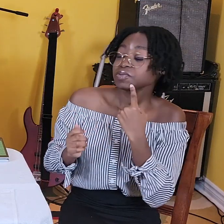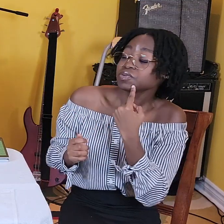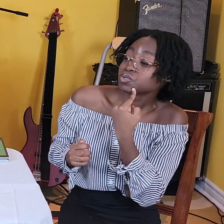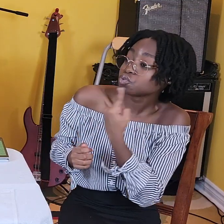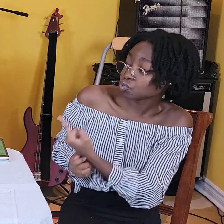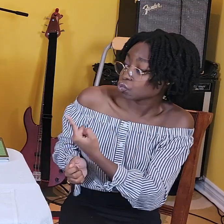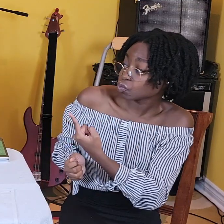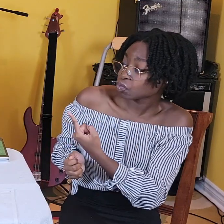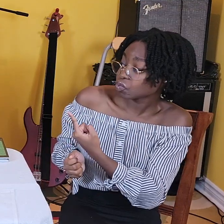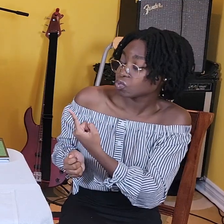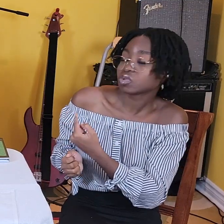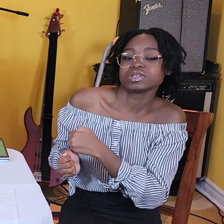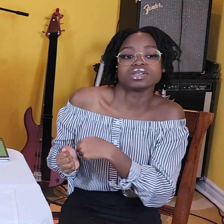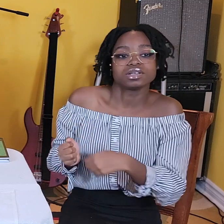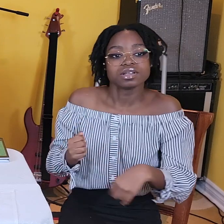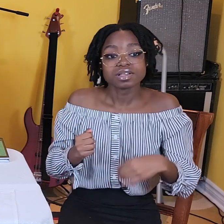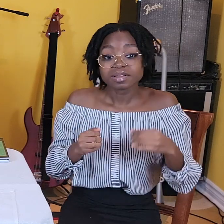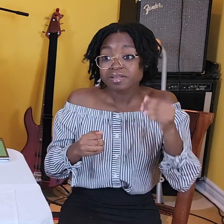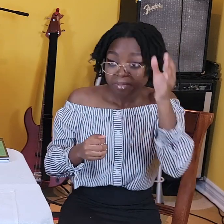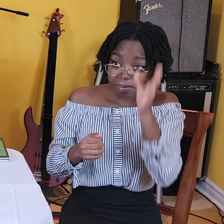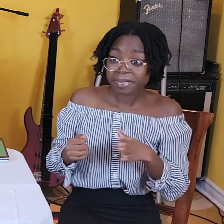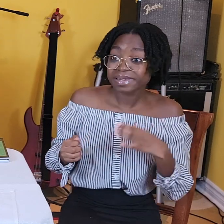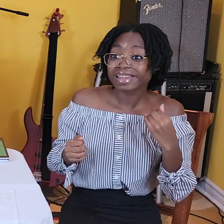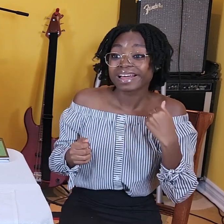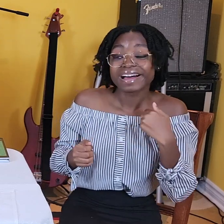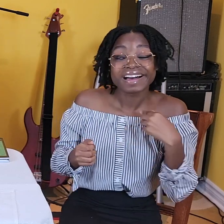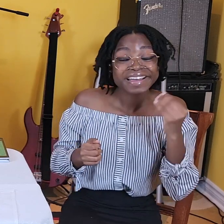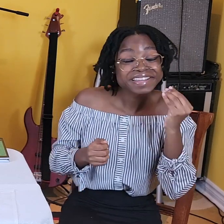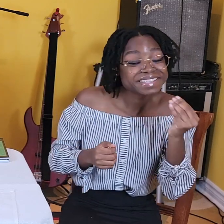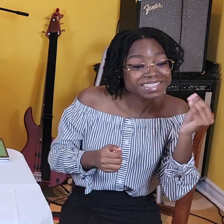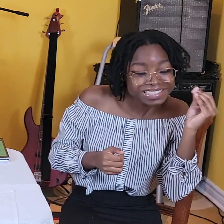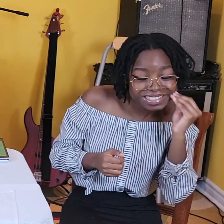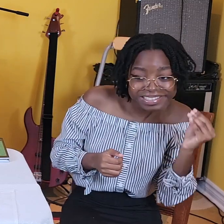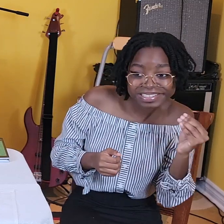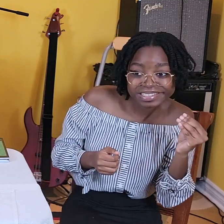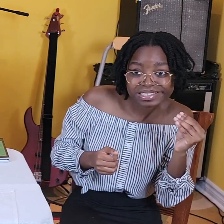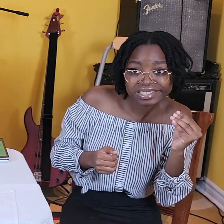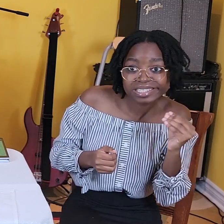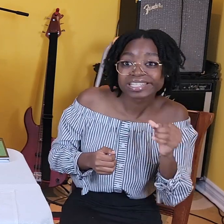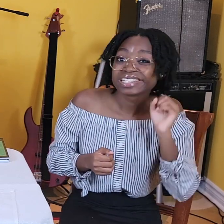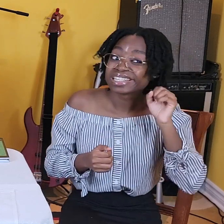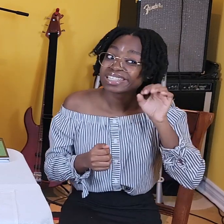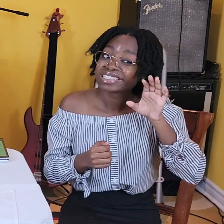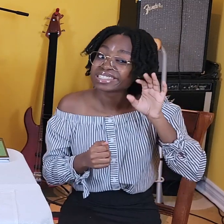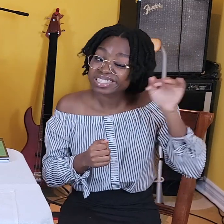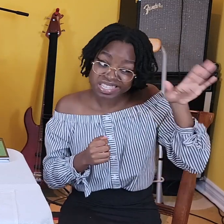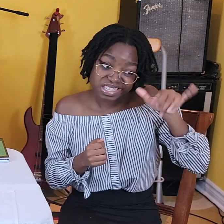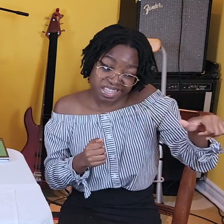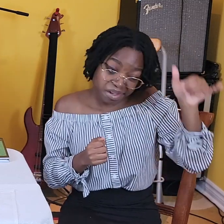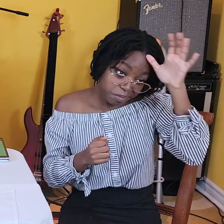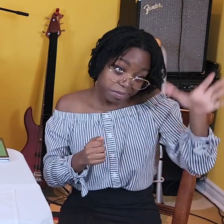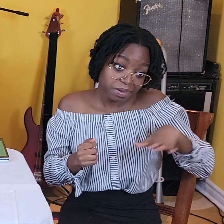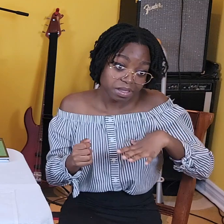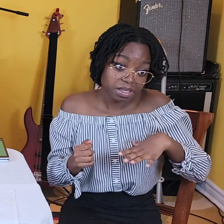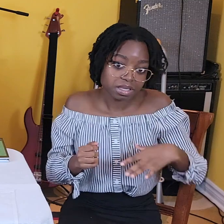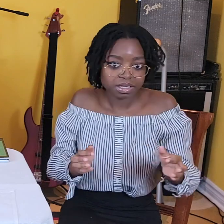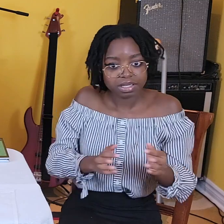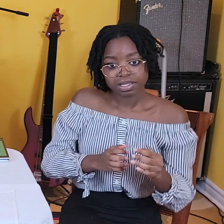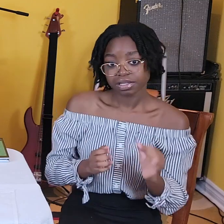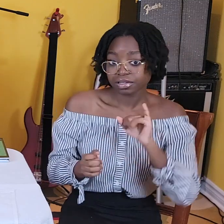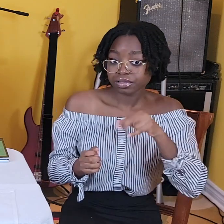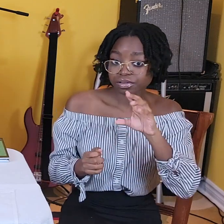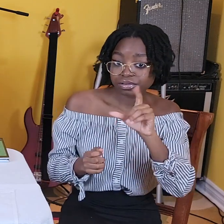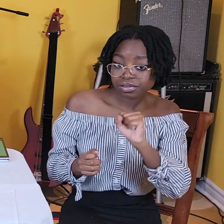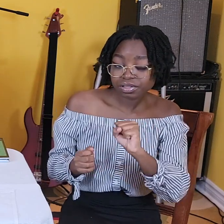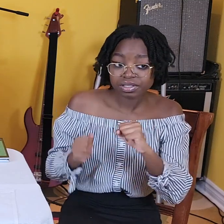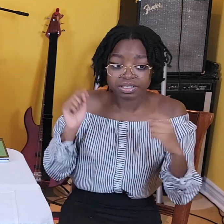him.' Immediately he went up to Jesus and said, 'Greetings, Rabbi,' and kissed him. But Jesus said to